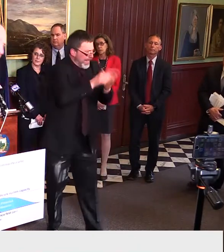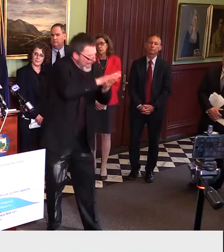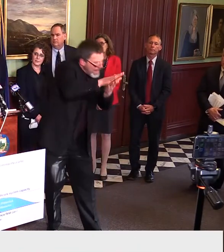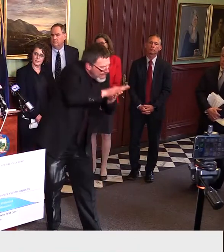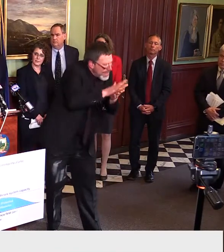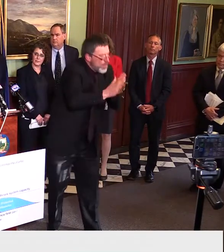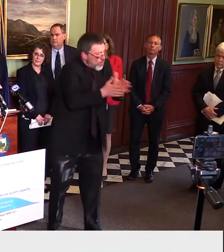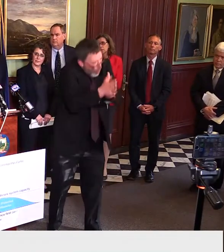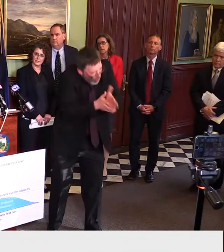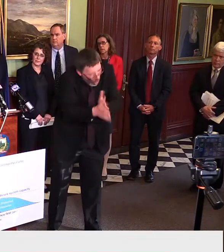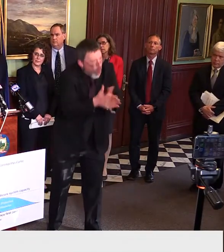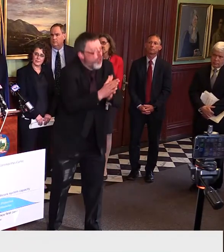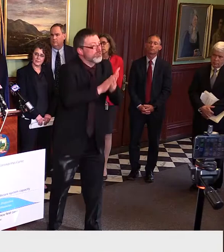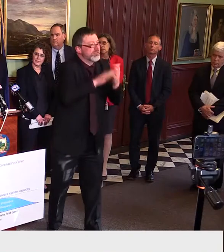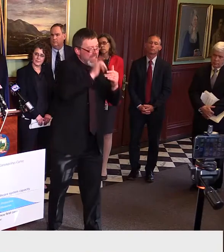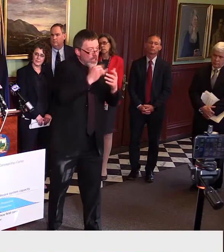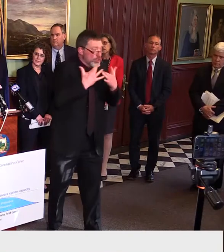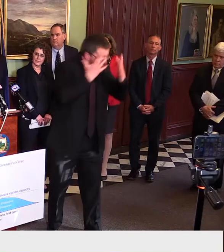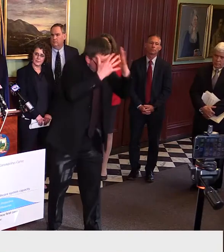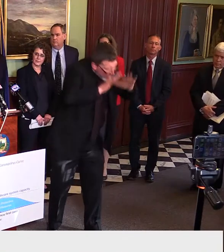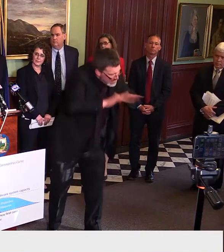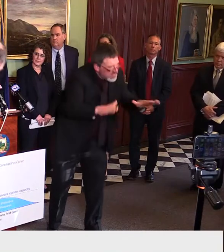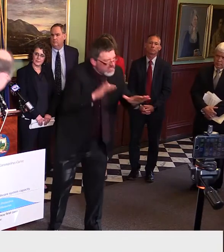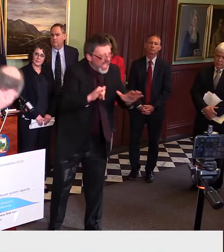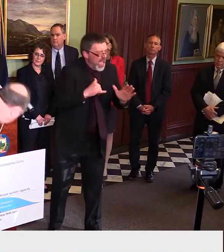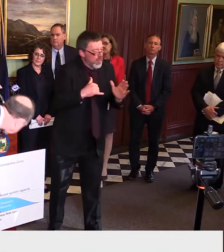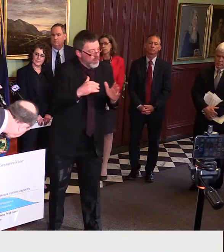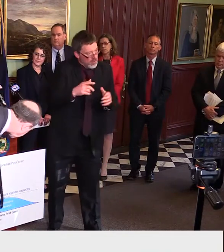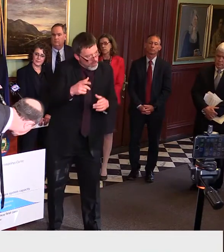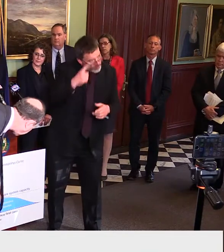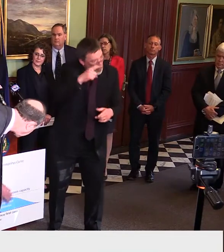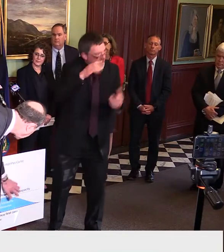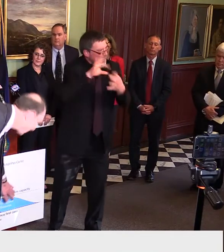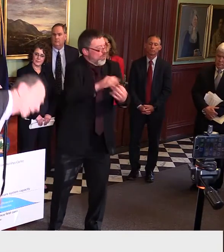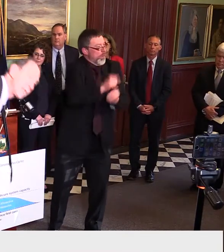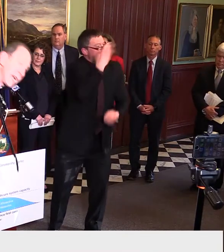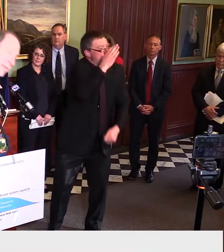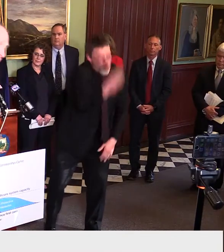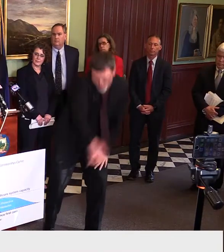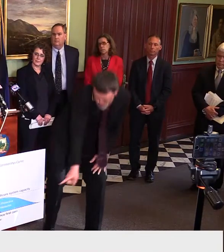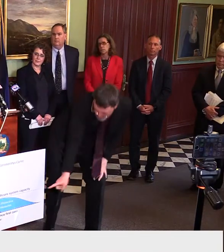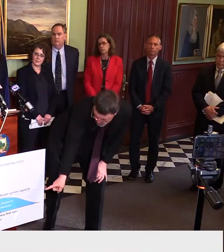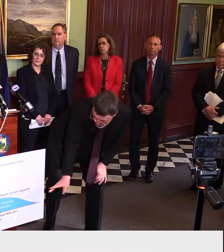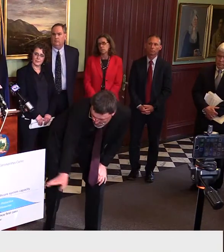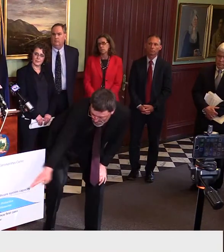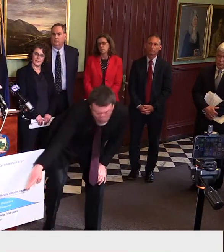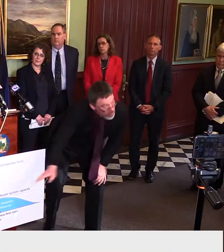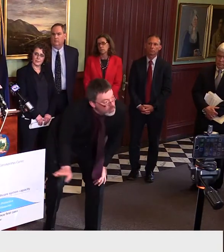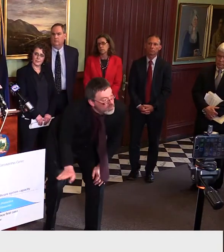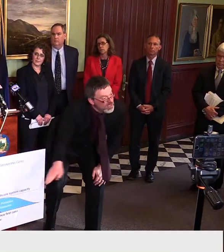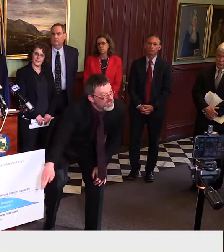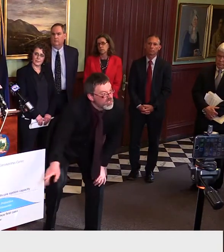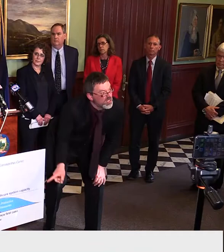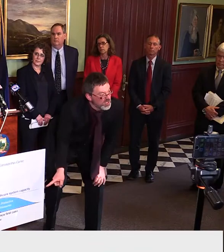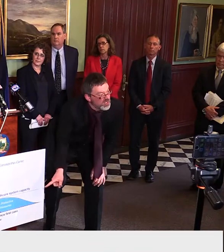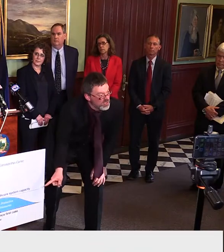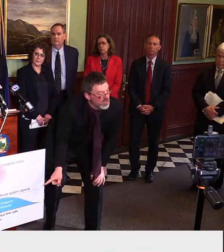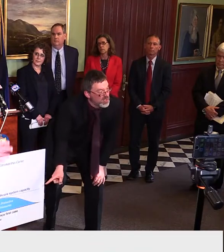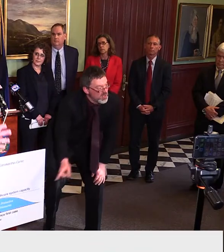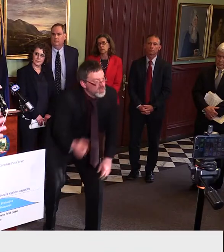the duration of the virus in the population, but the healthcare system can take care of everybody and not